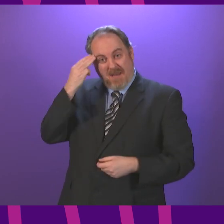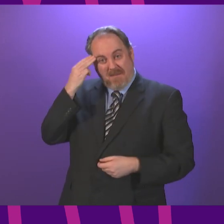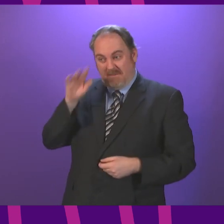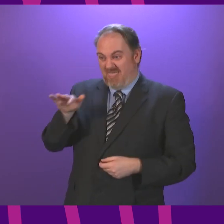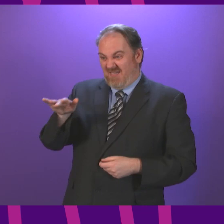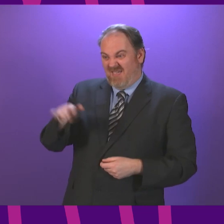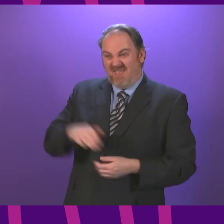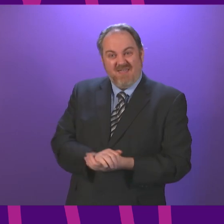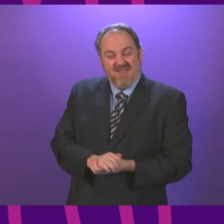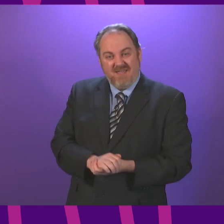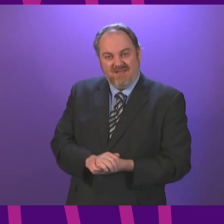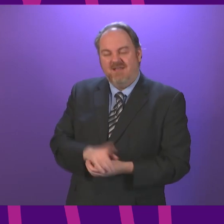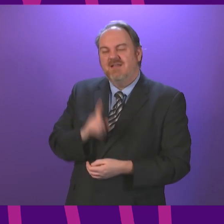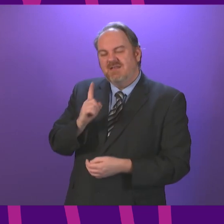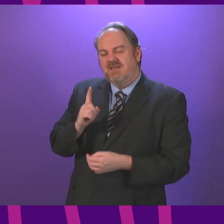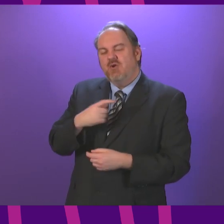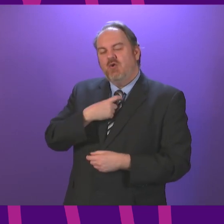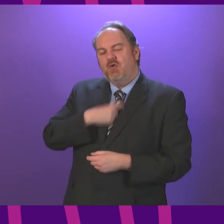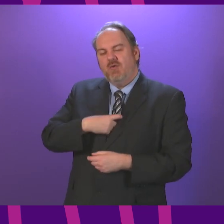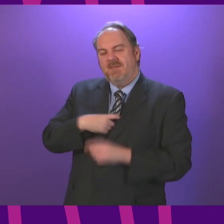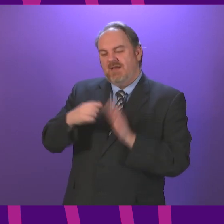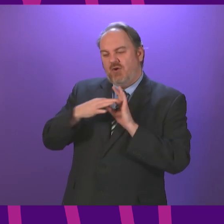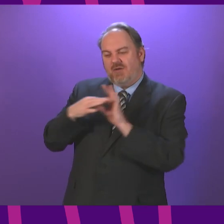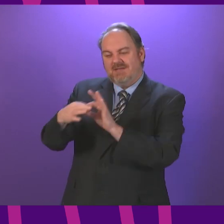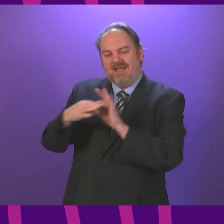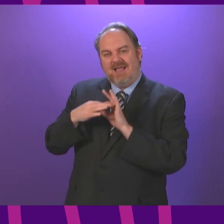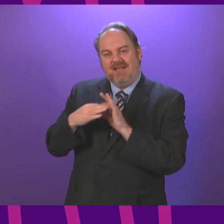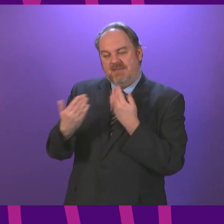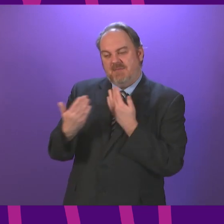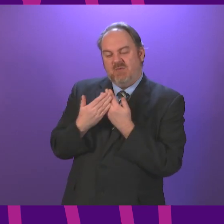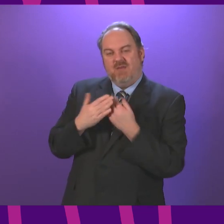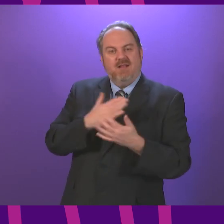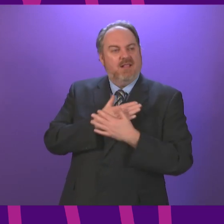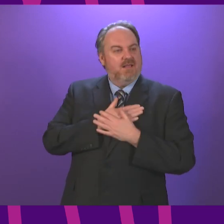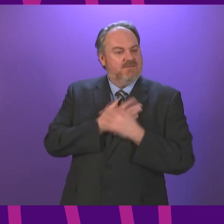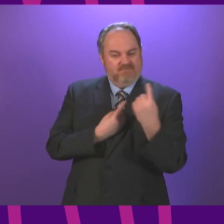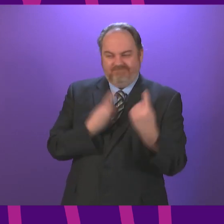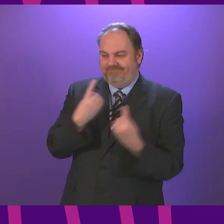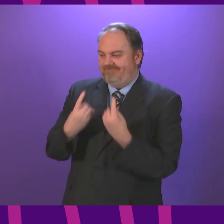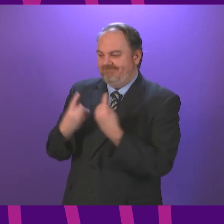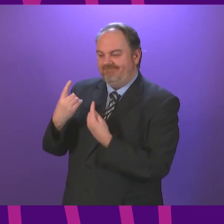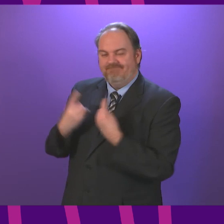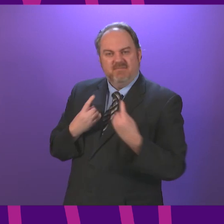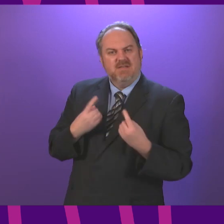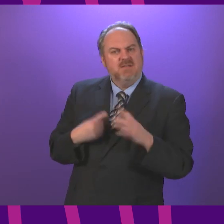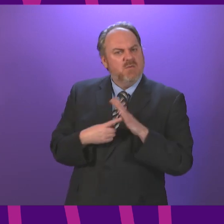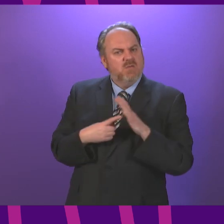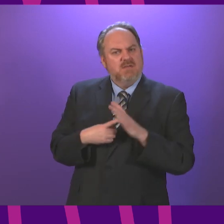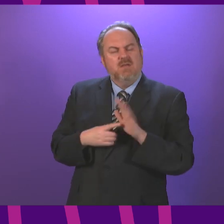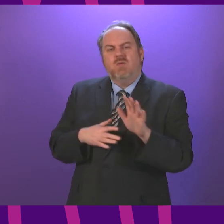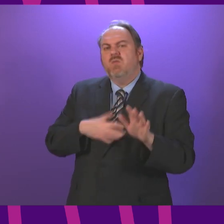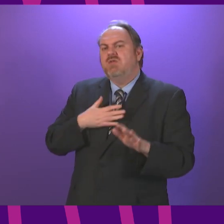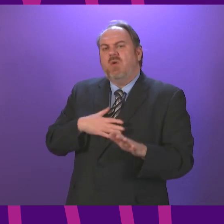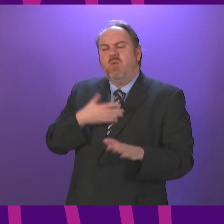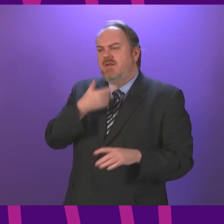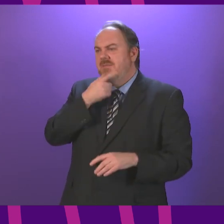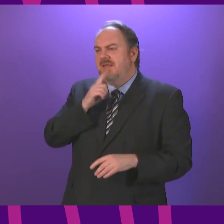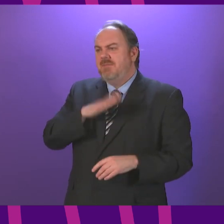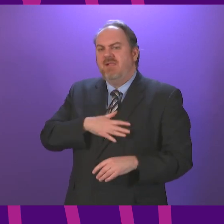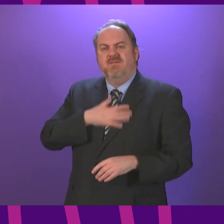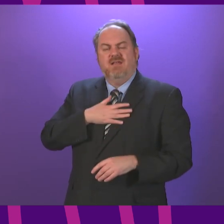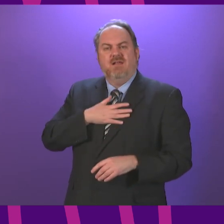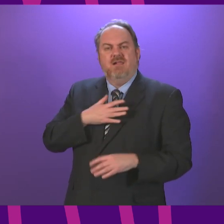so is human contact between loved ones. What risk assessment has been made to ensure that safety measures do not overwhelm vulnerable residents to the extent that